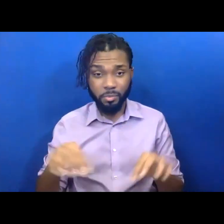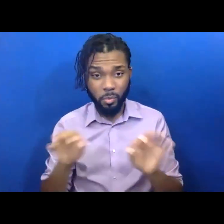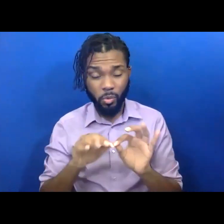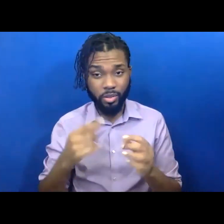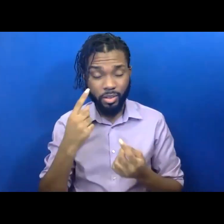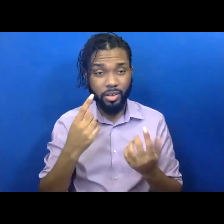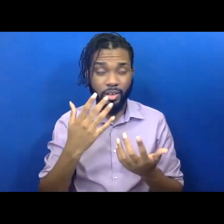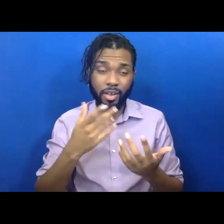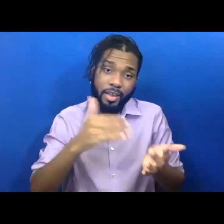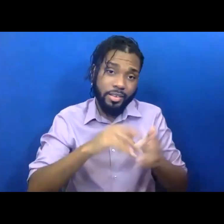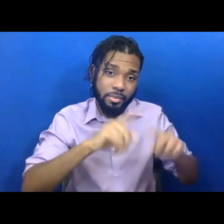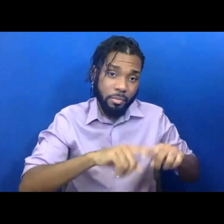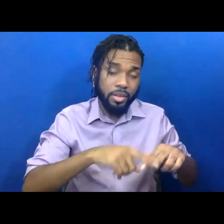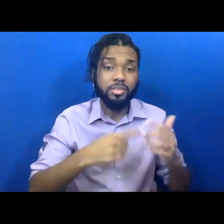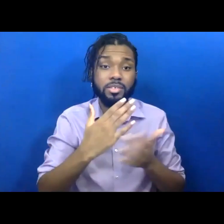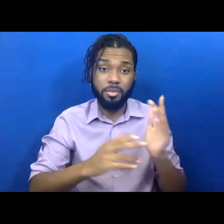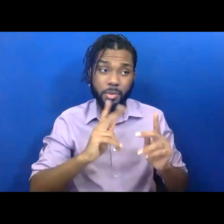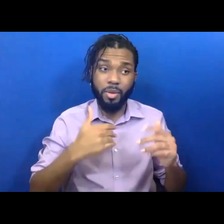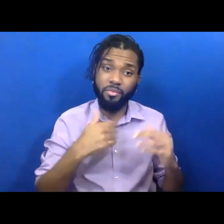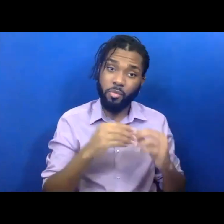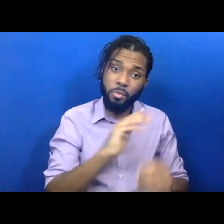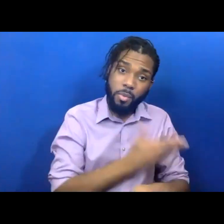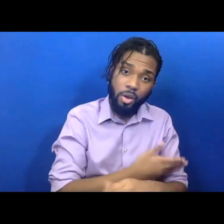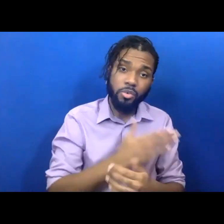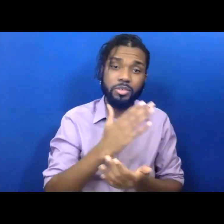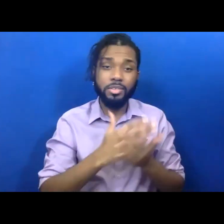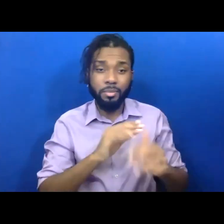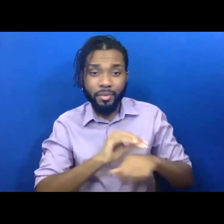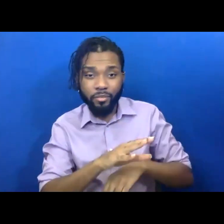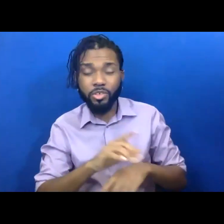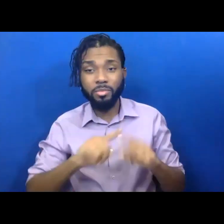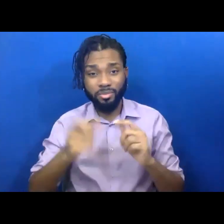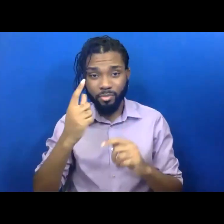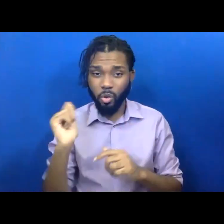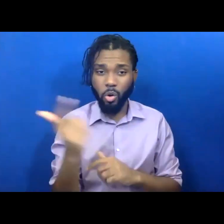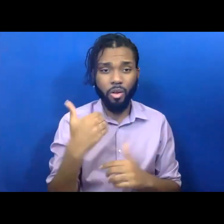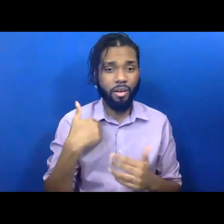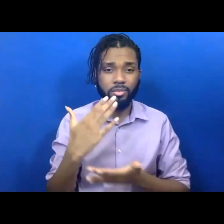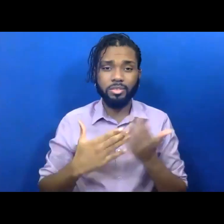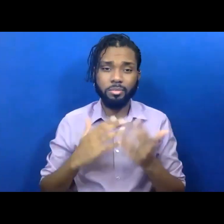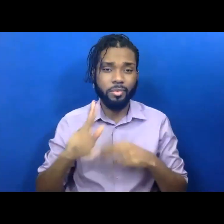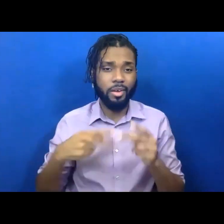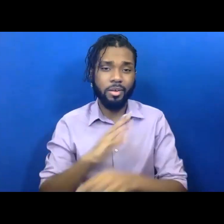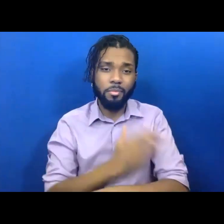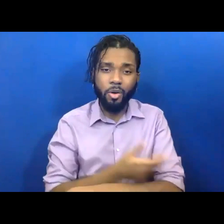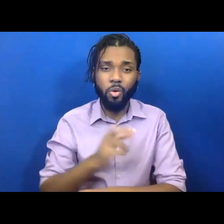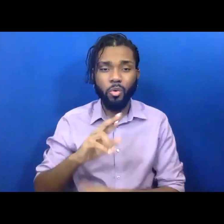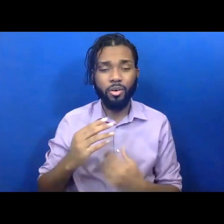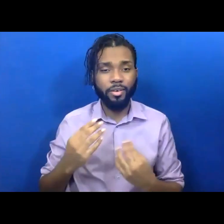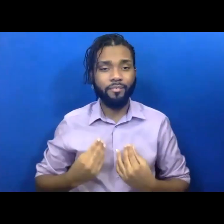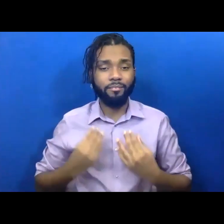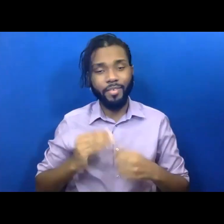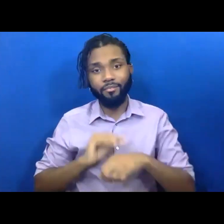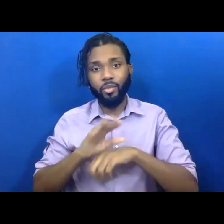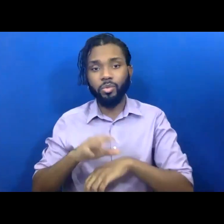it's variable. Some people have more power and more influence, but we all have some kind of power and influence. So I'm a junior faculty member, and a lot of